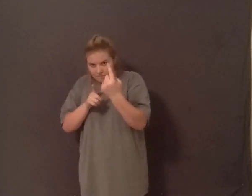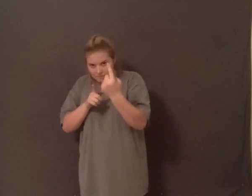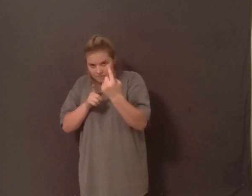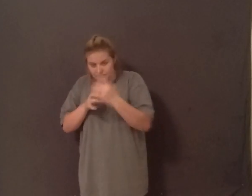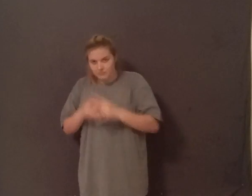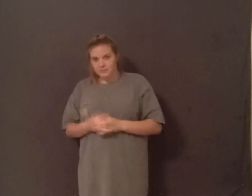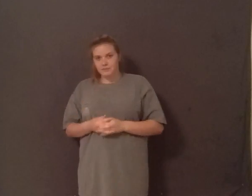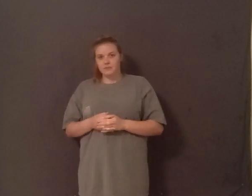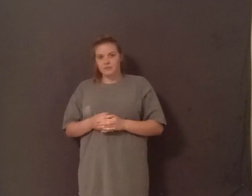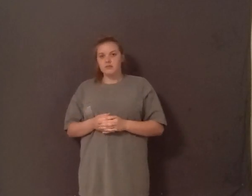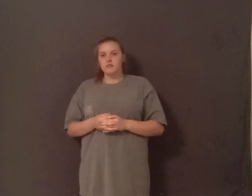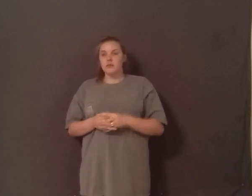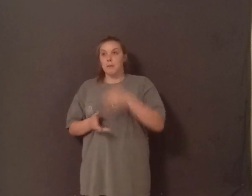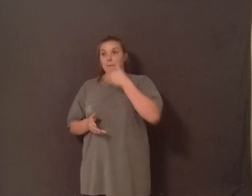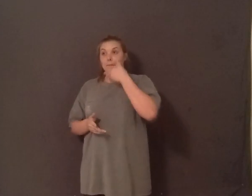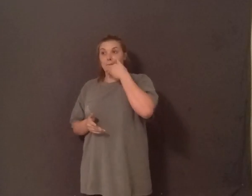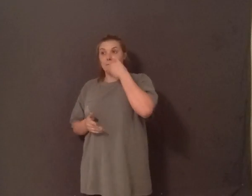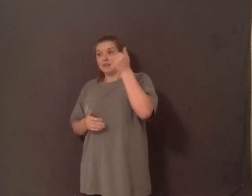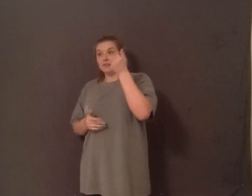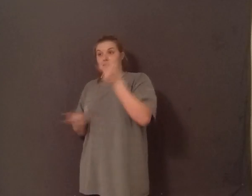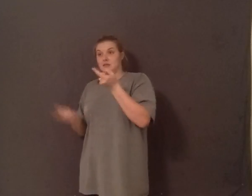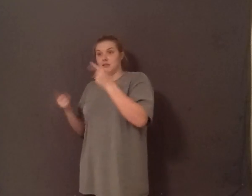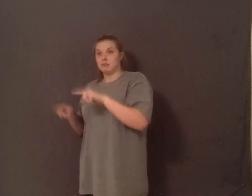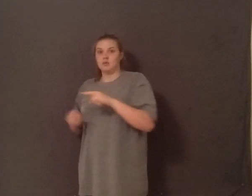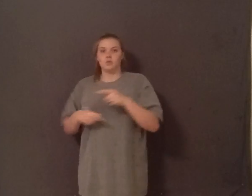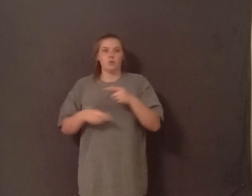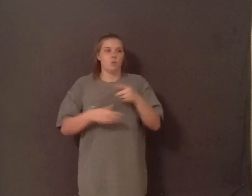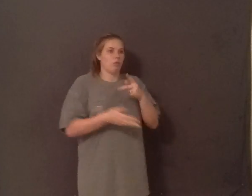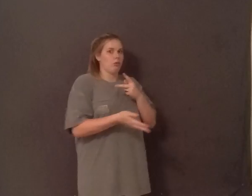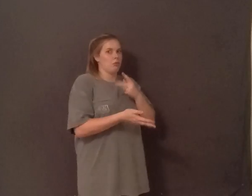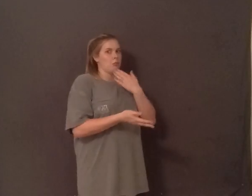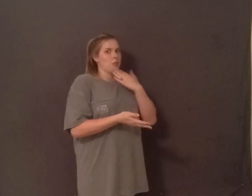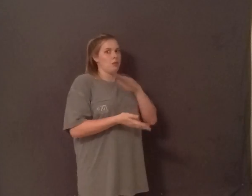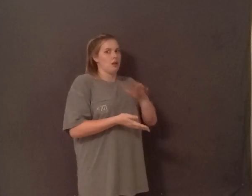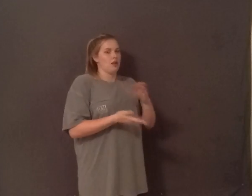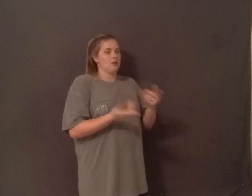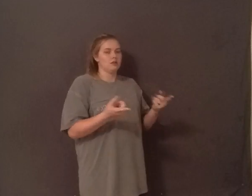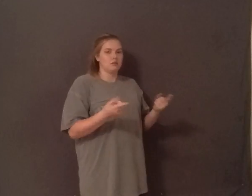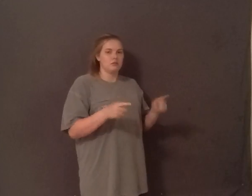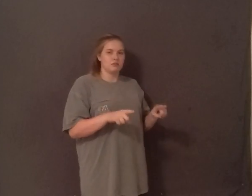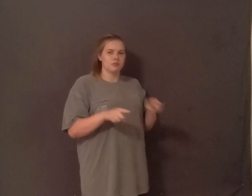what outcome do I think would be bad that I'm afraid of? Take a moment and do that for a second.